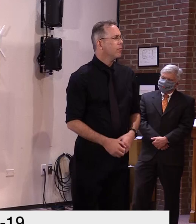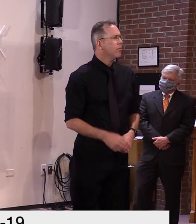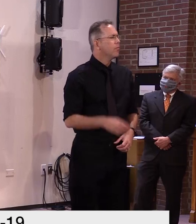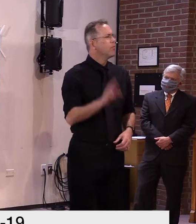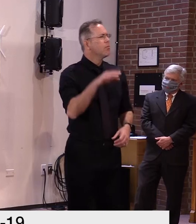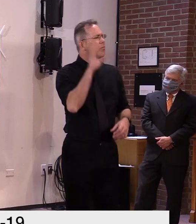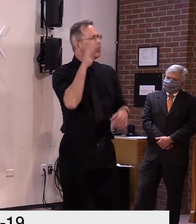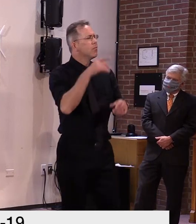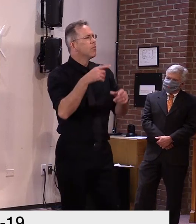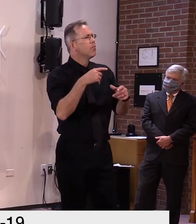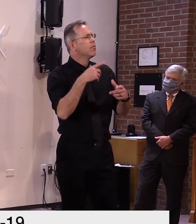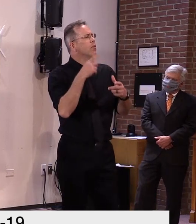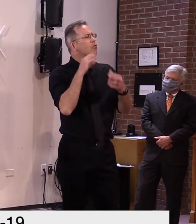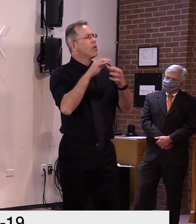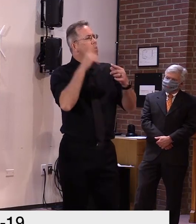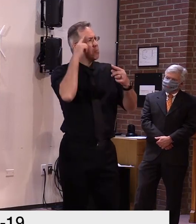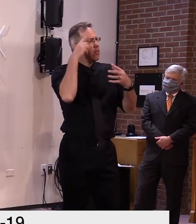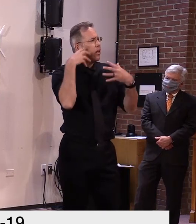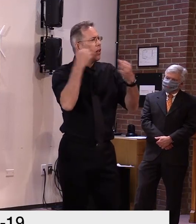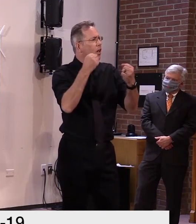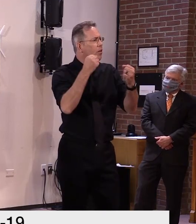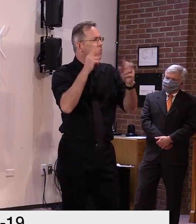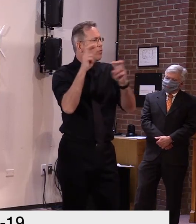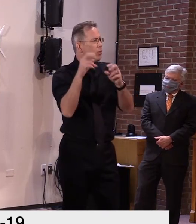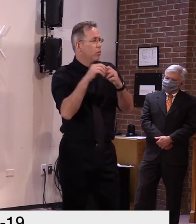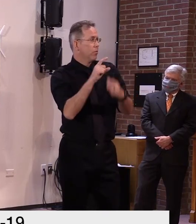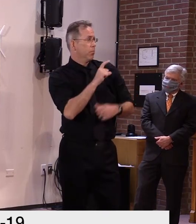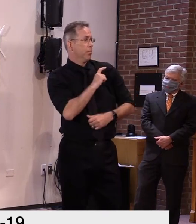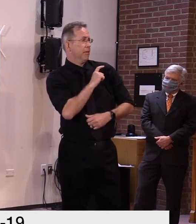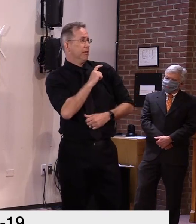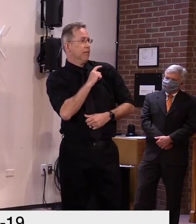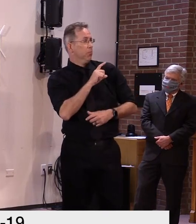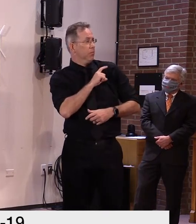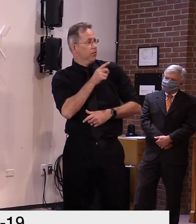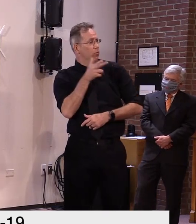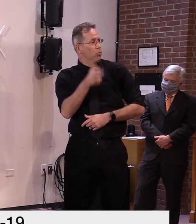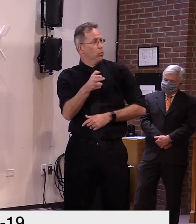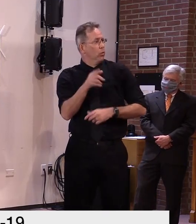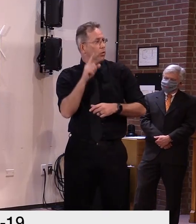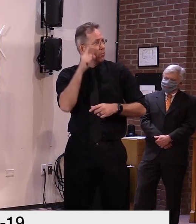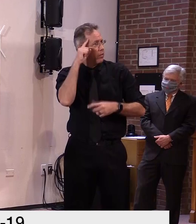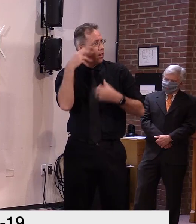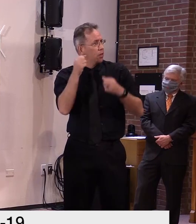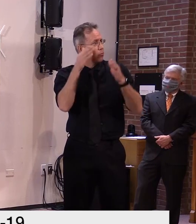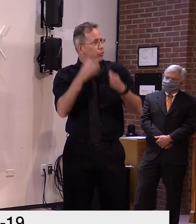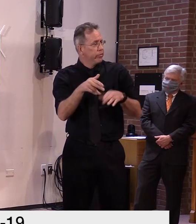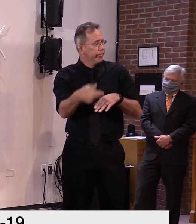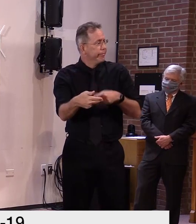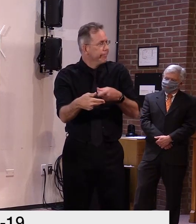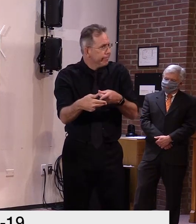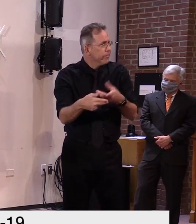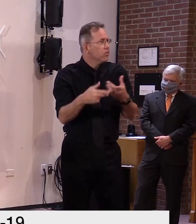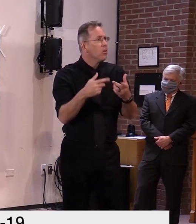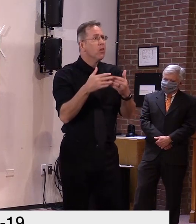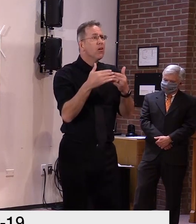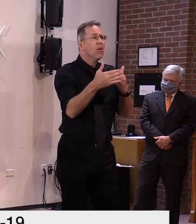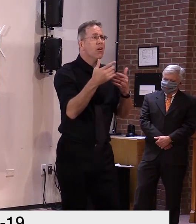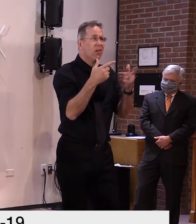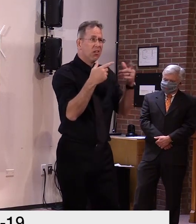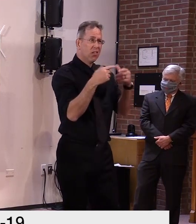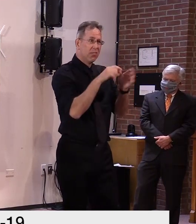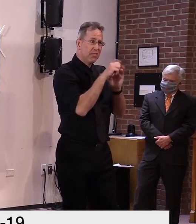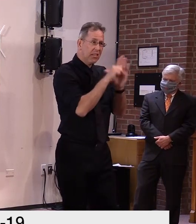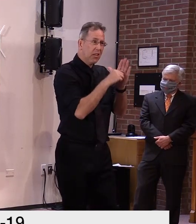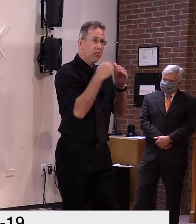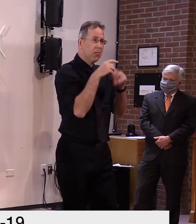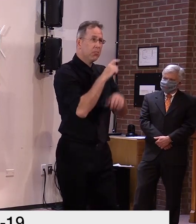where credit's due. This was actually our initiative that we put forth. We had a pilot project for a year or